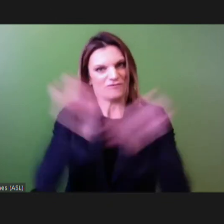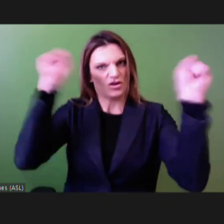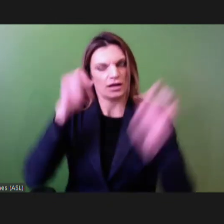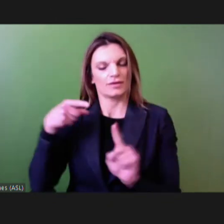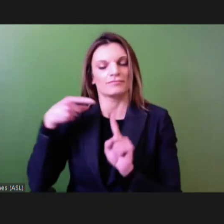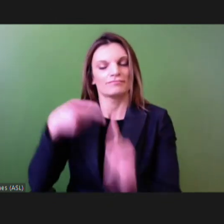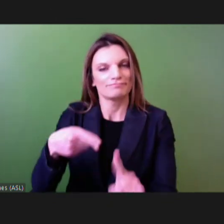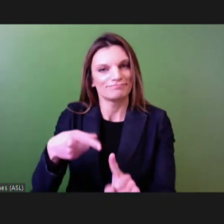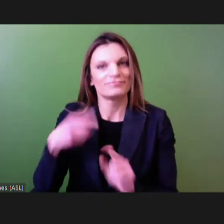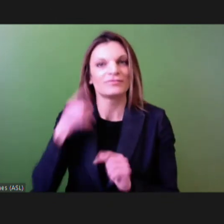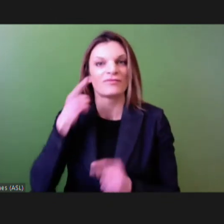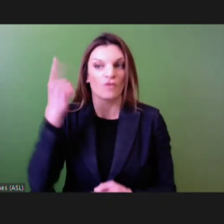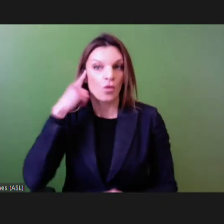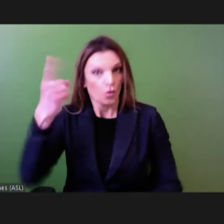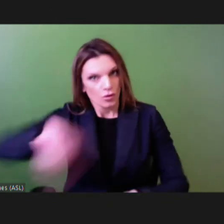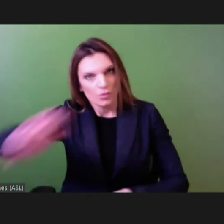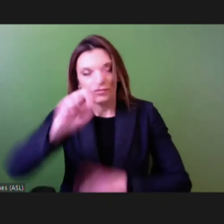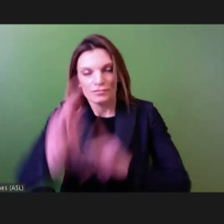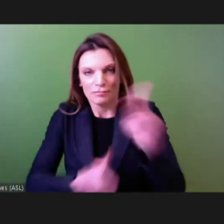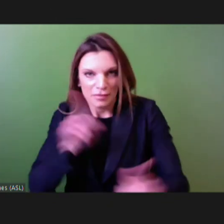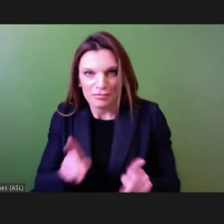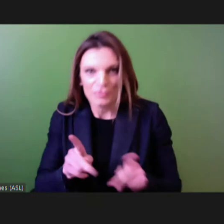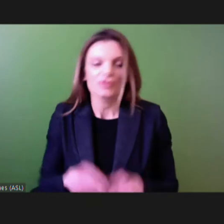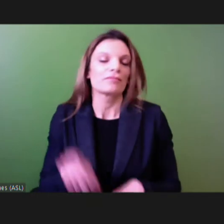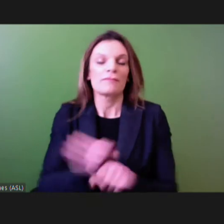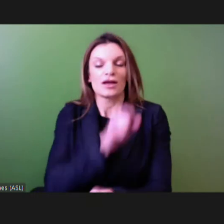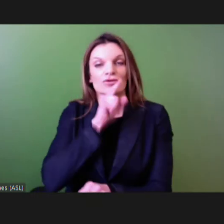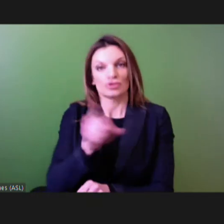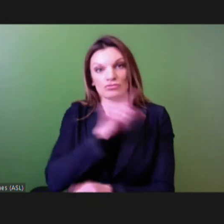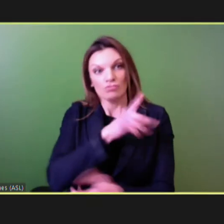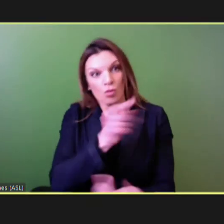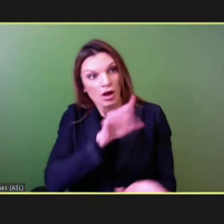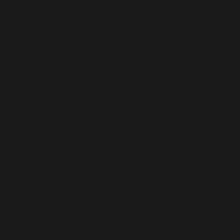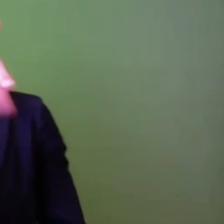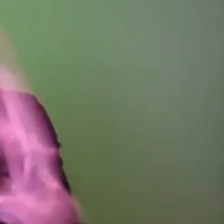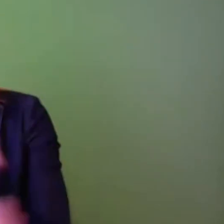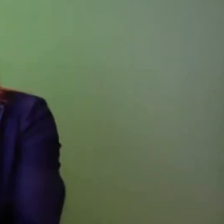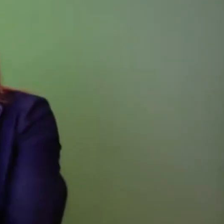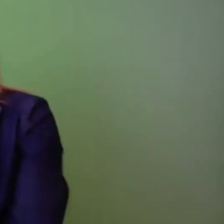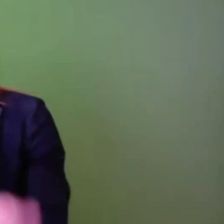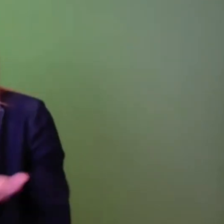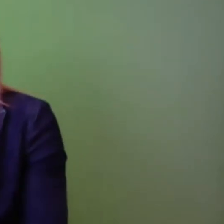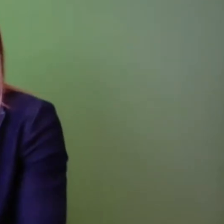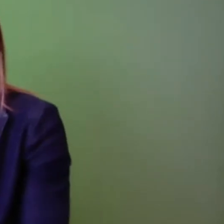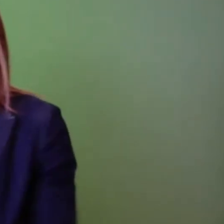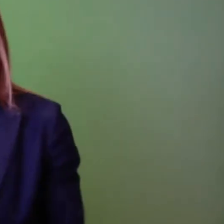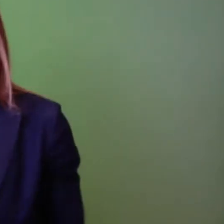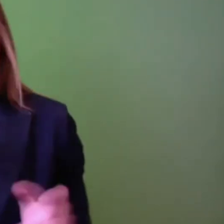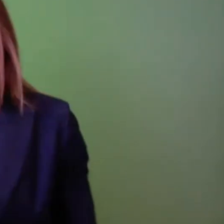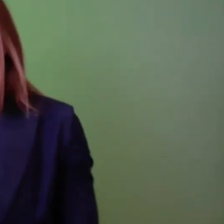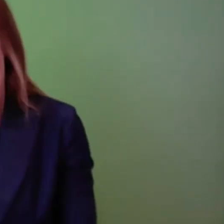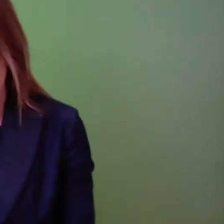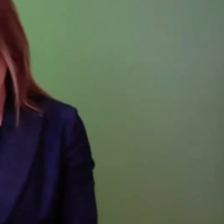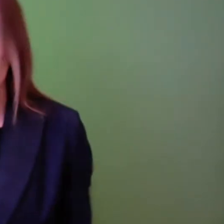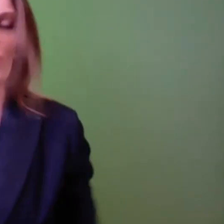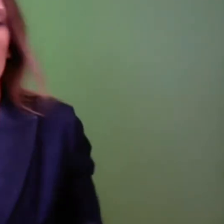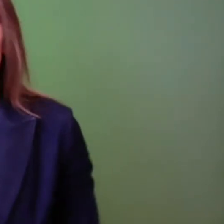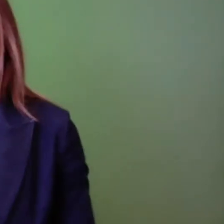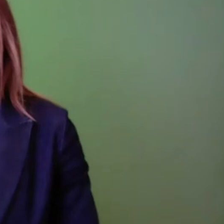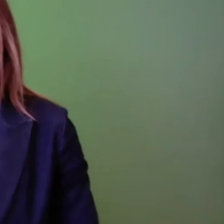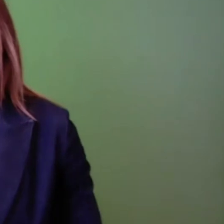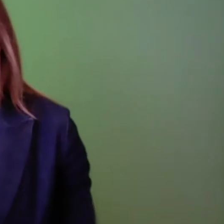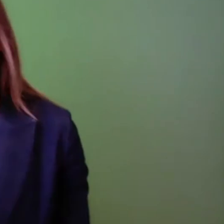and the will of the people and to ensure that every vote is heard. People need to remember that 3.2